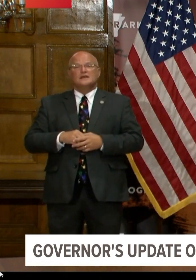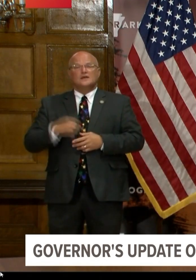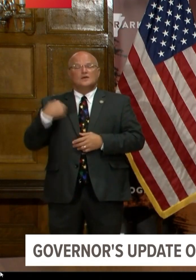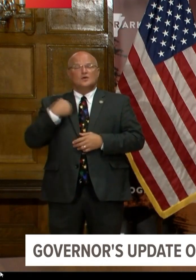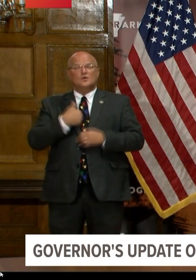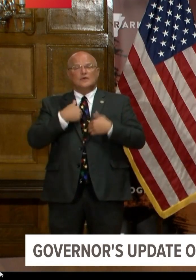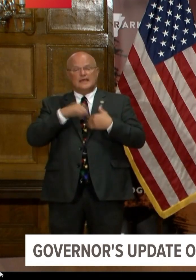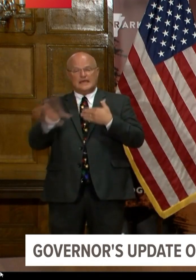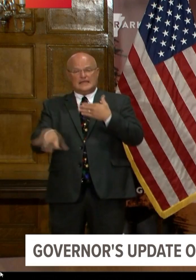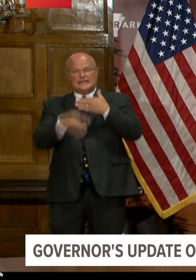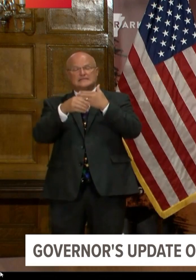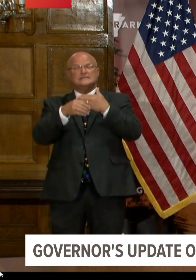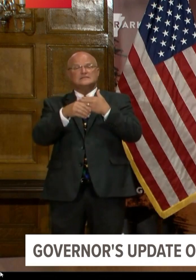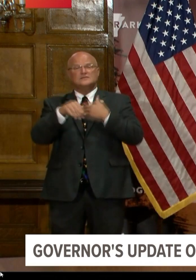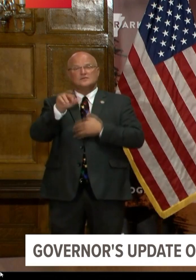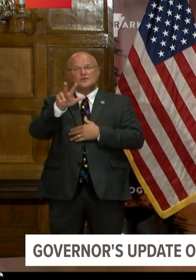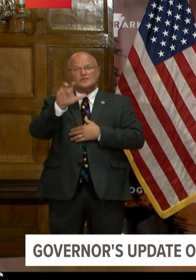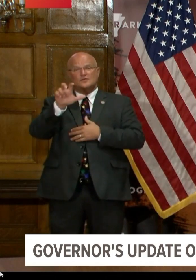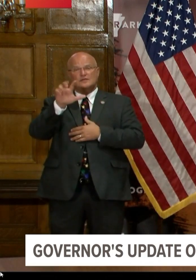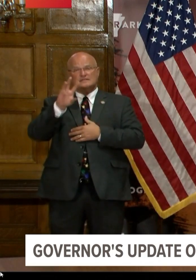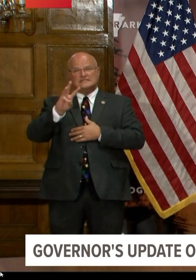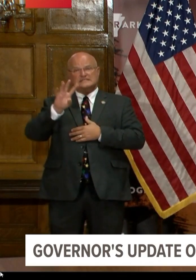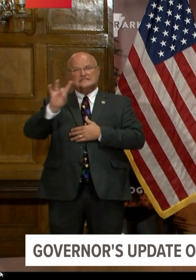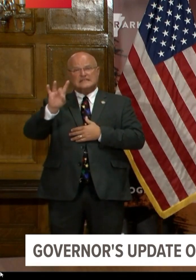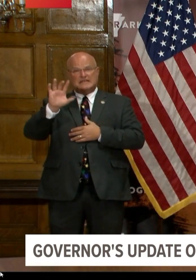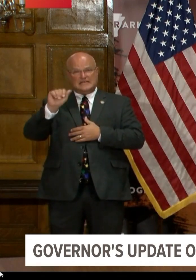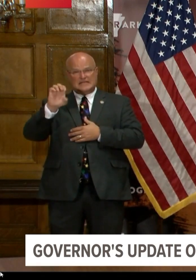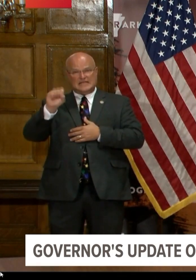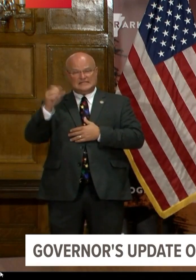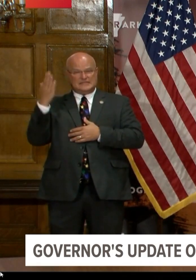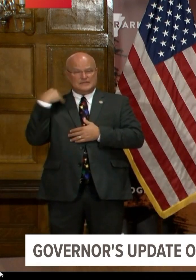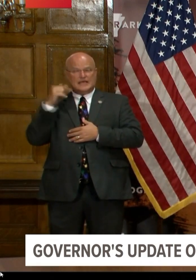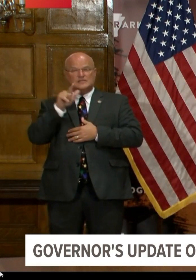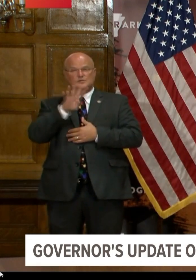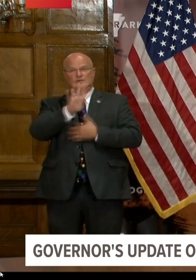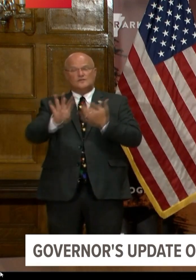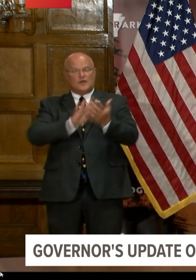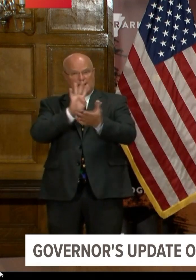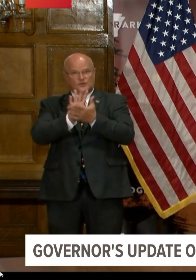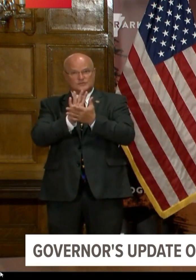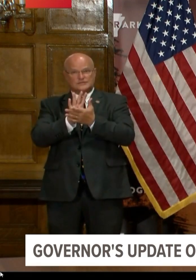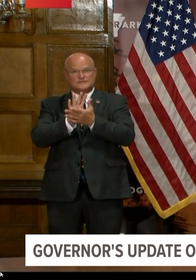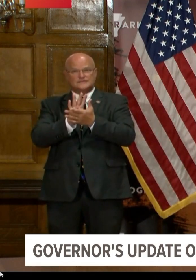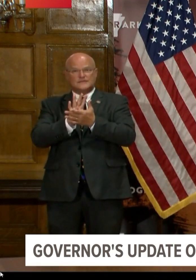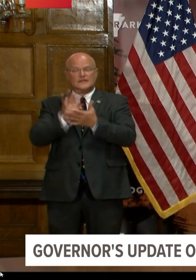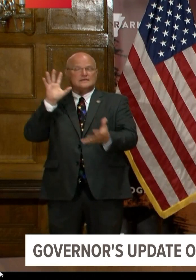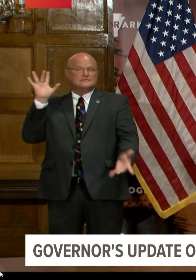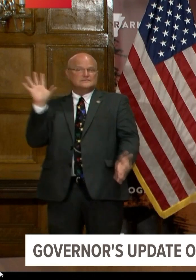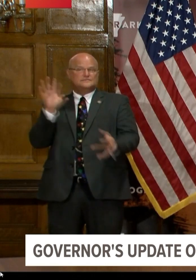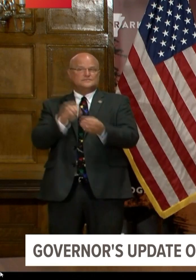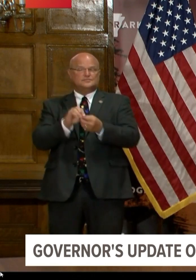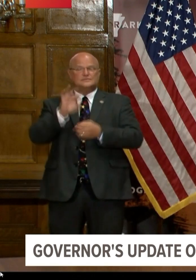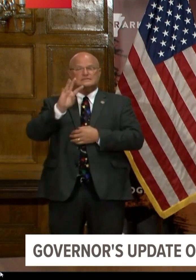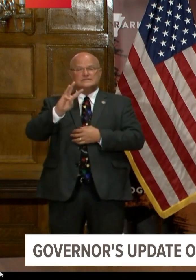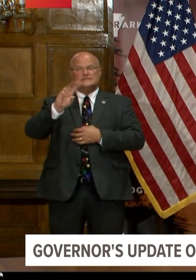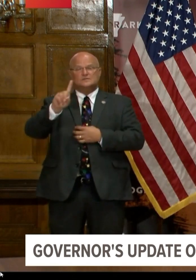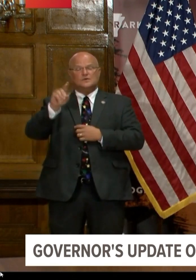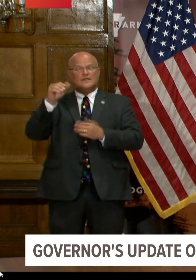We had an additional 368 cases over the last 24 hours. That brings us to